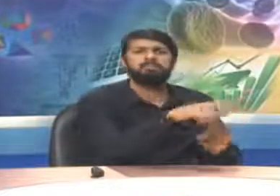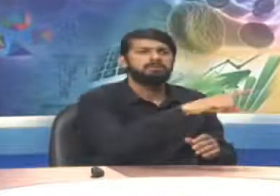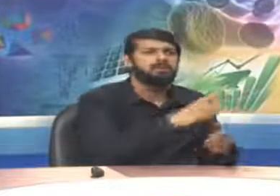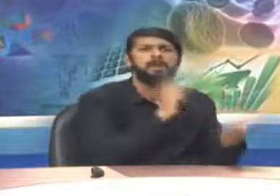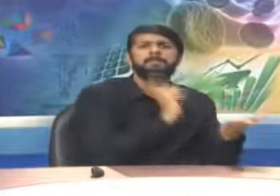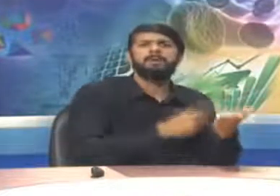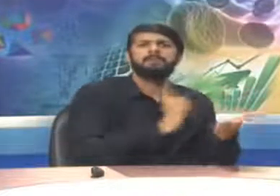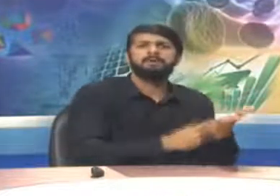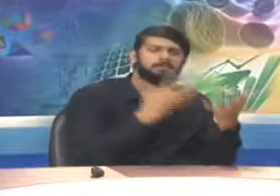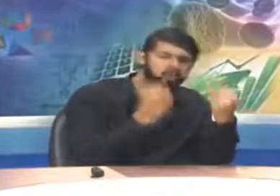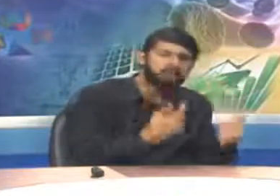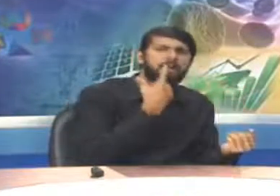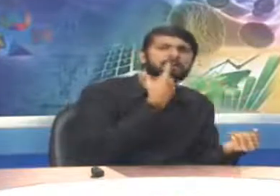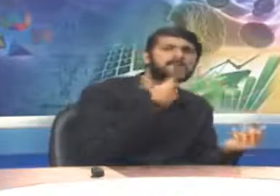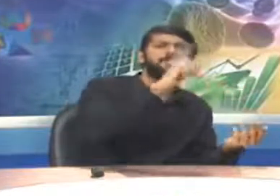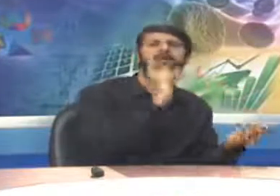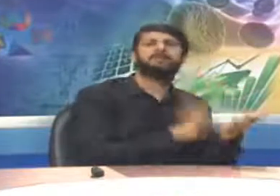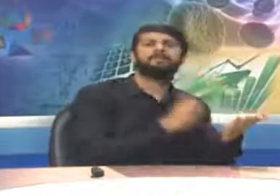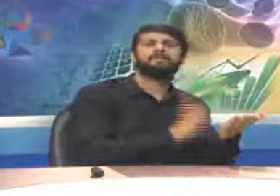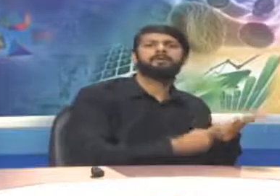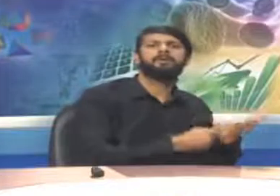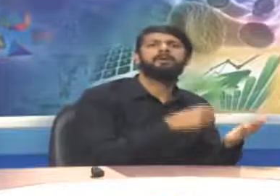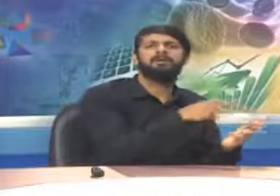and the needy.